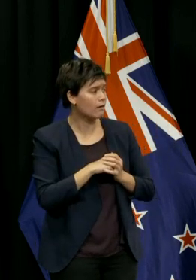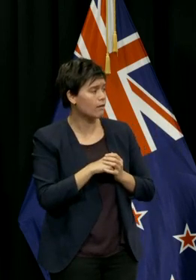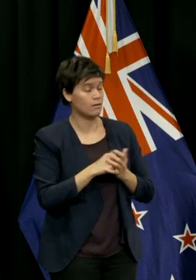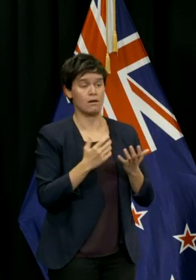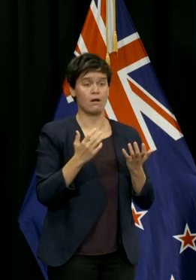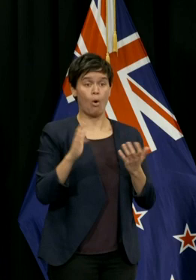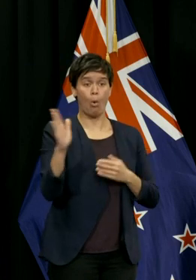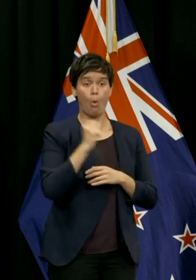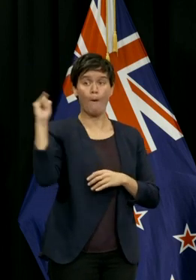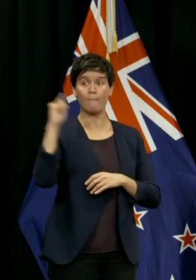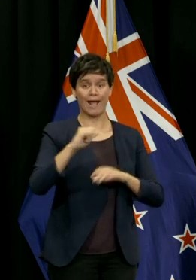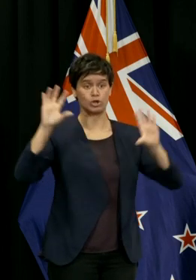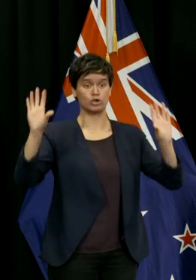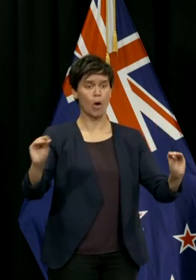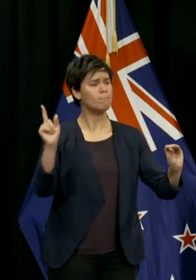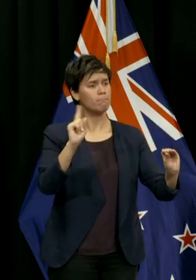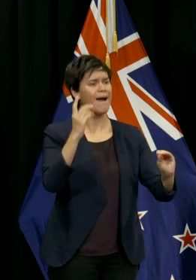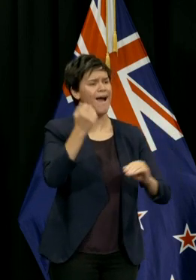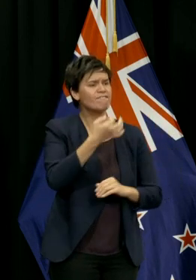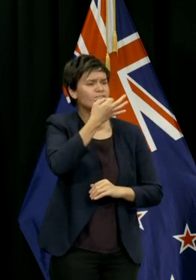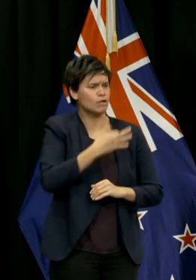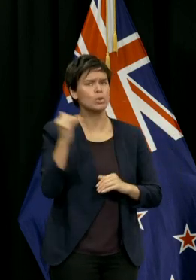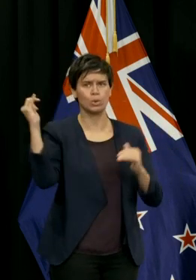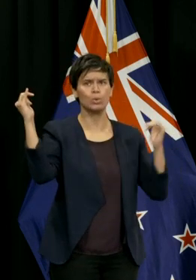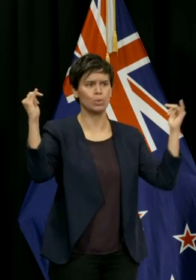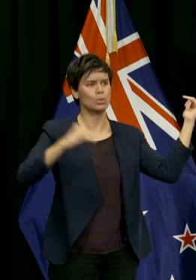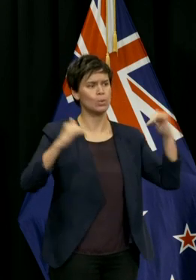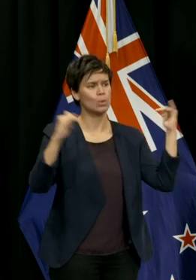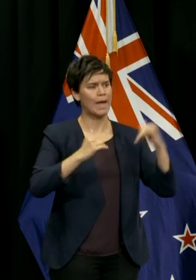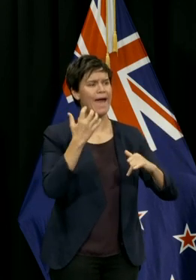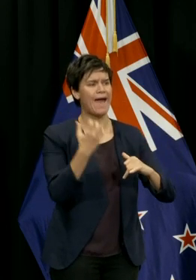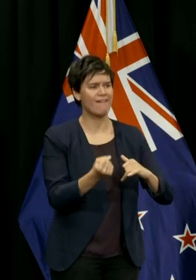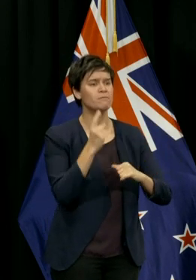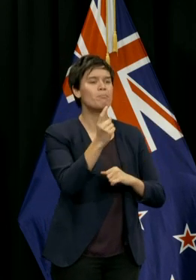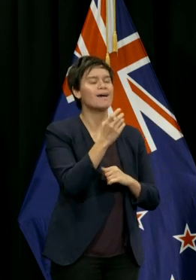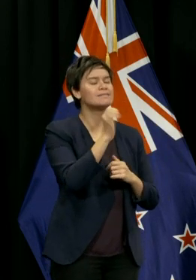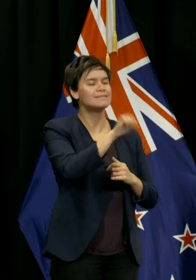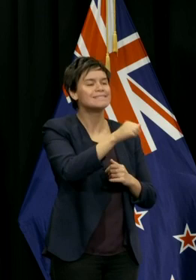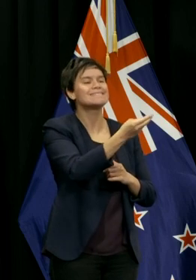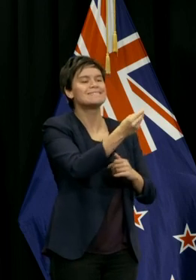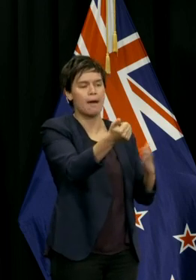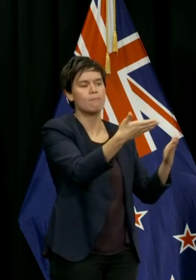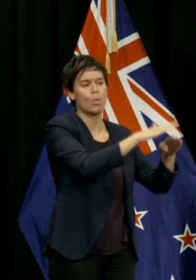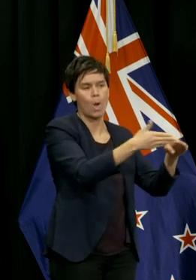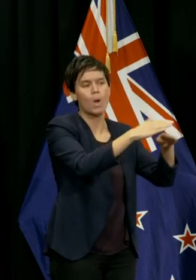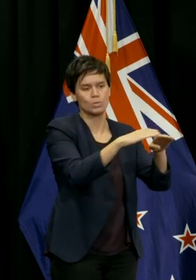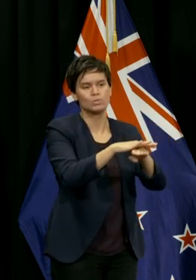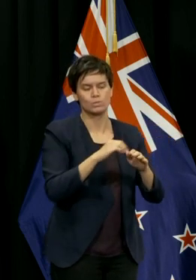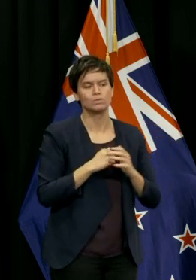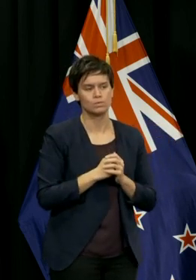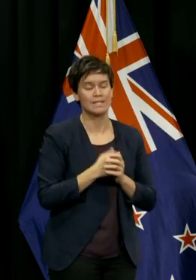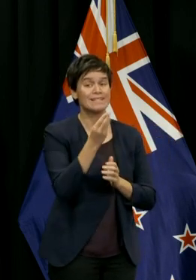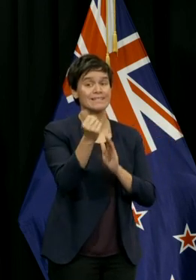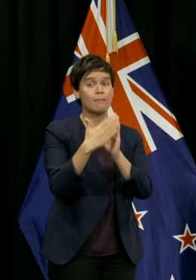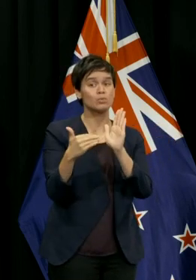open, but the ones that traditionally many New Zealanders use are not. But that doesn't mean there aren't ways back, and I have heard of New Zealanders